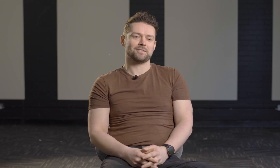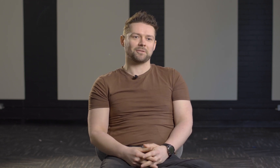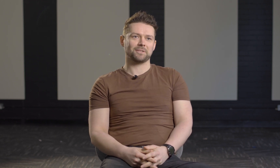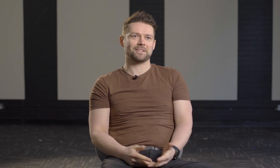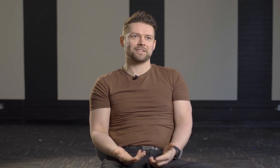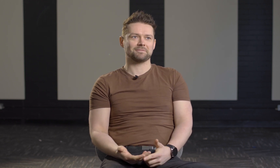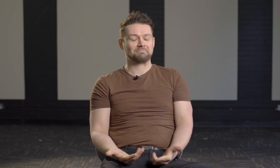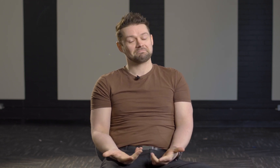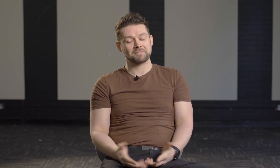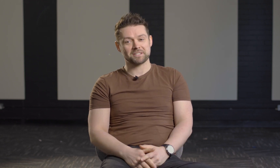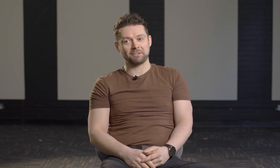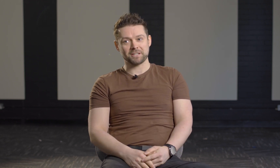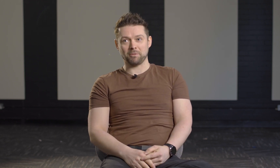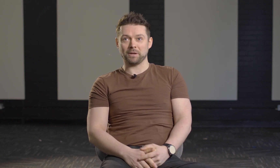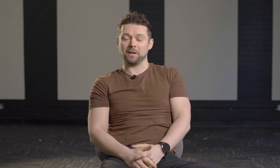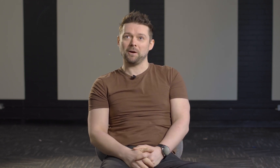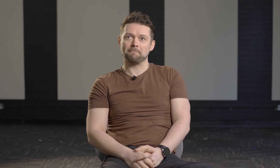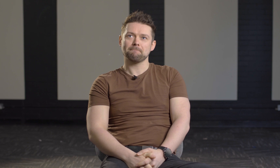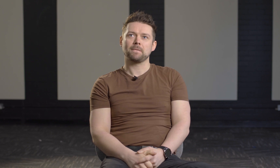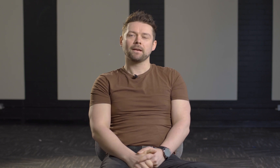So that's a stereotype that we get a lot.